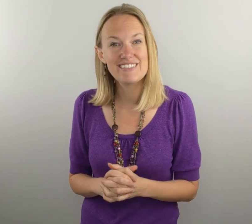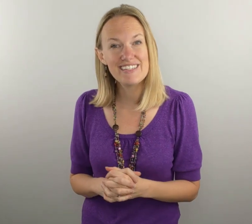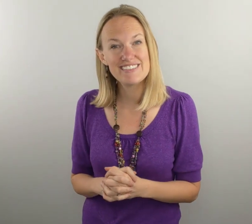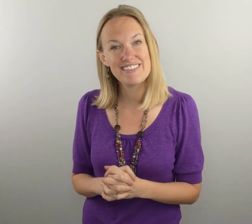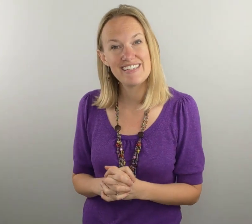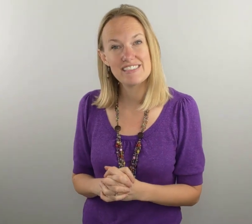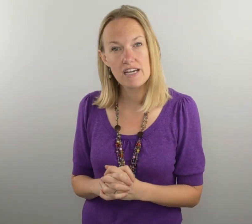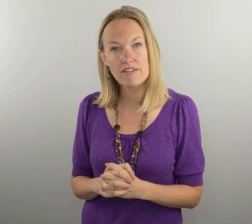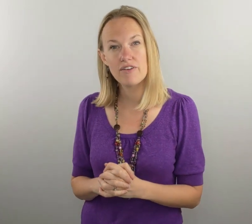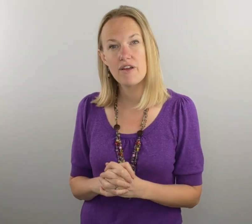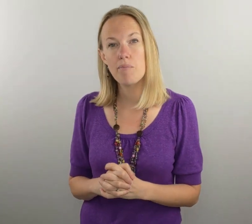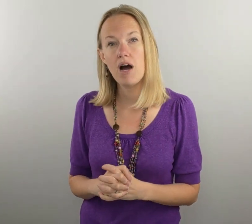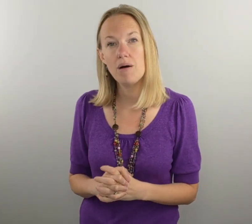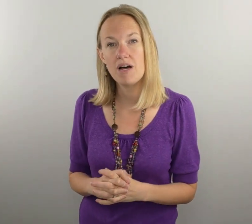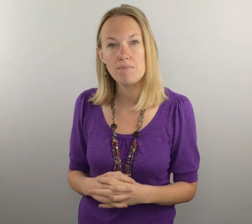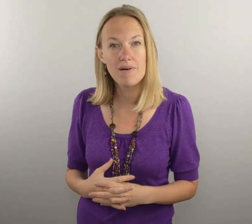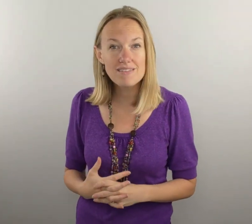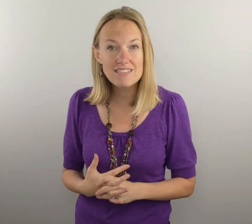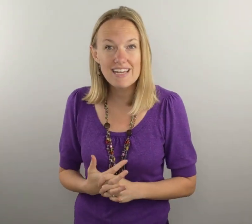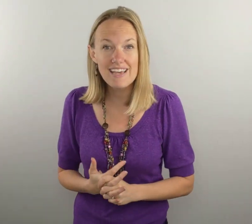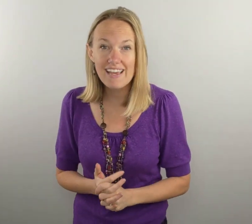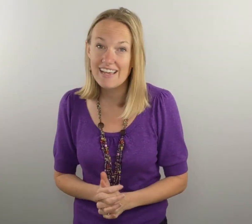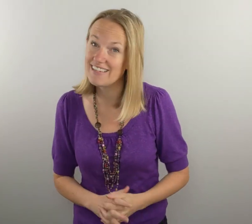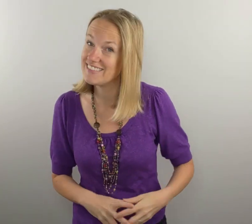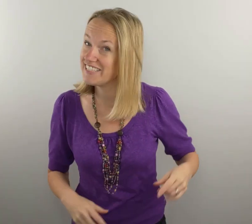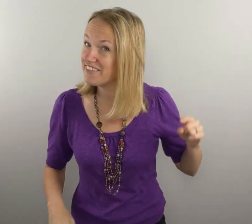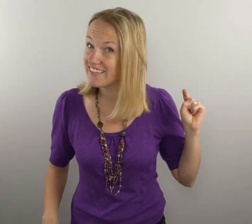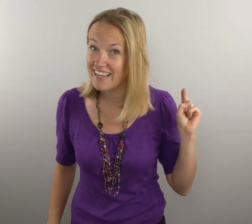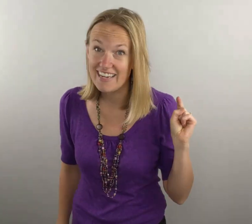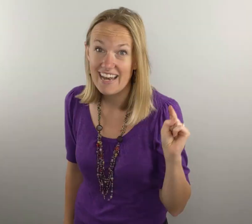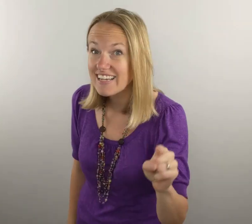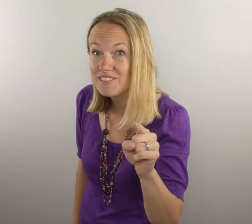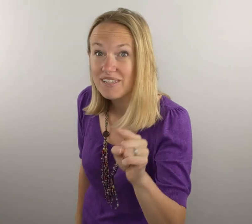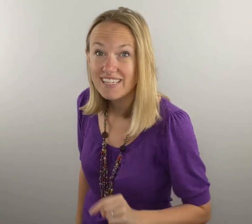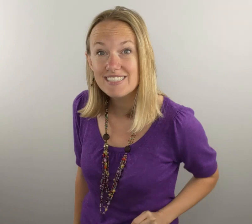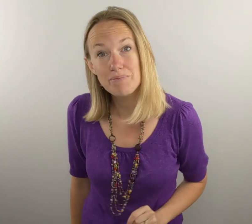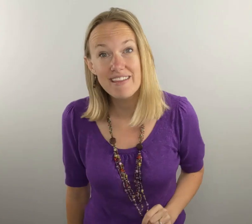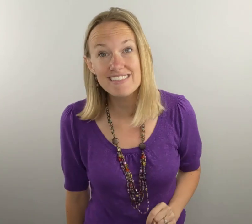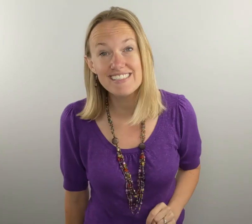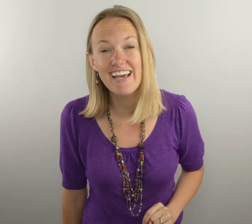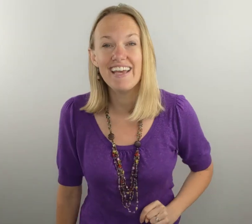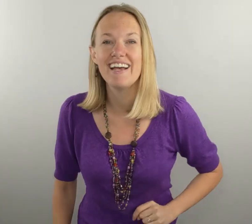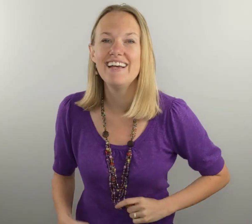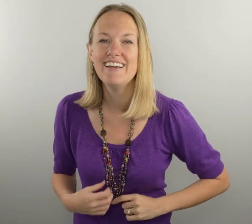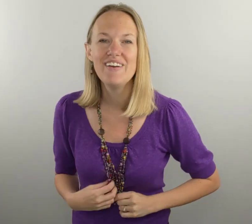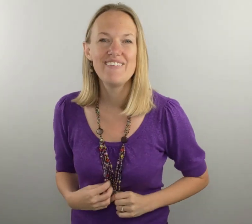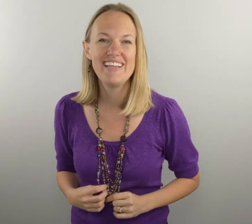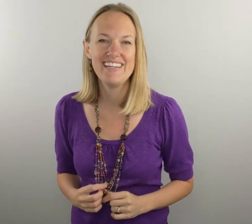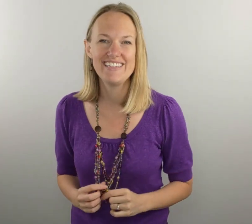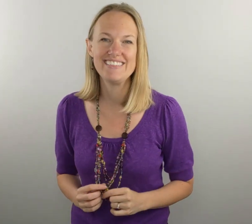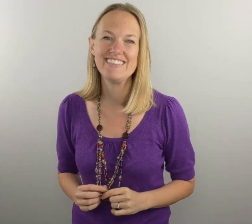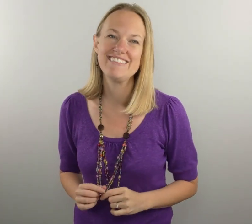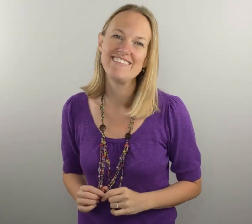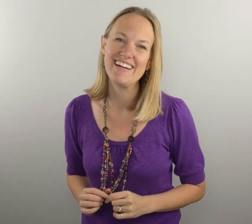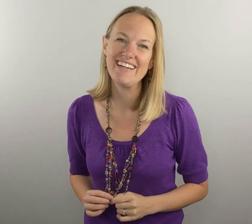it so they could sign it for their mom on Mother's Day, and considering that next weekend is Mother's Day, we needed to do it right